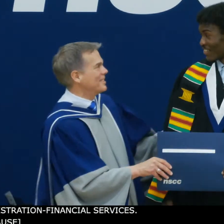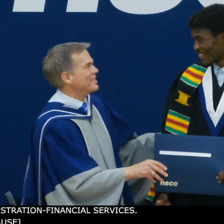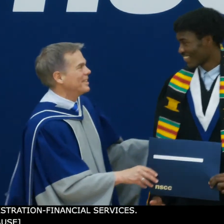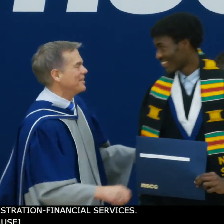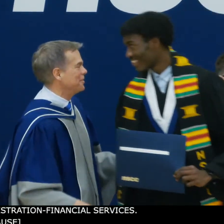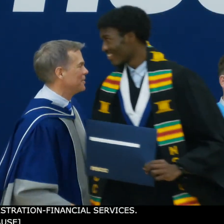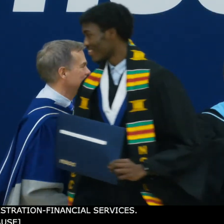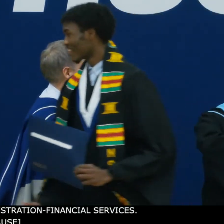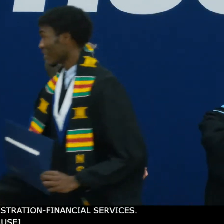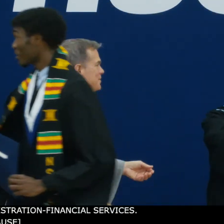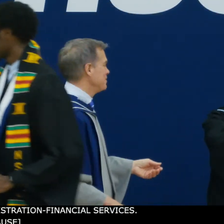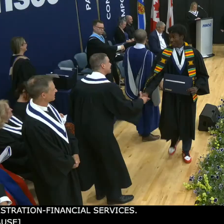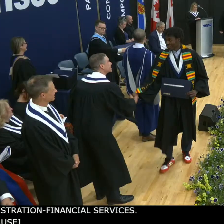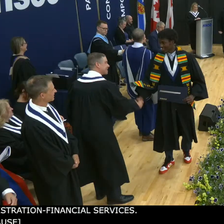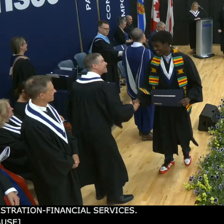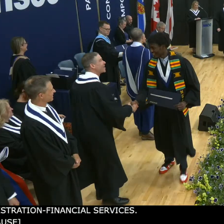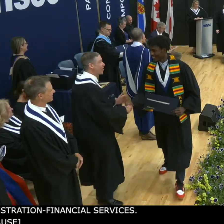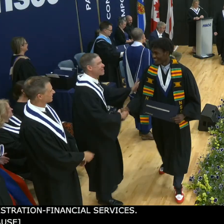Doug Spriggs.